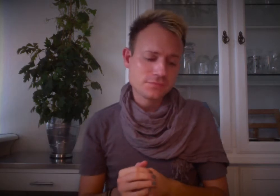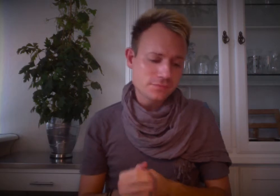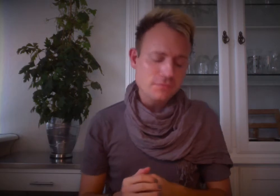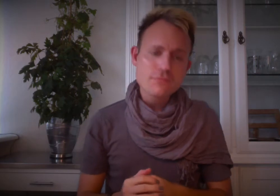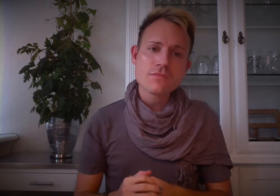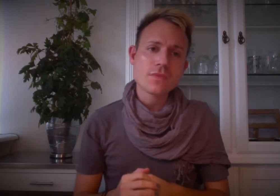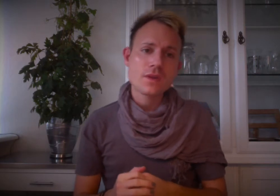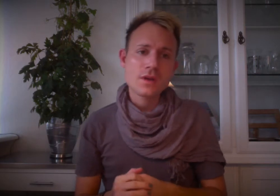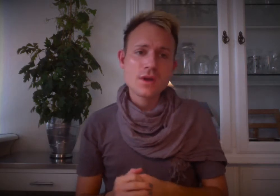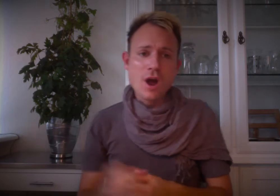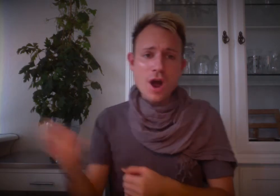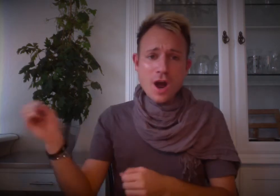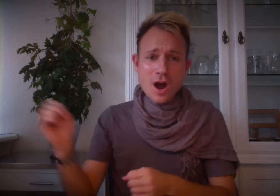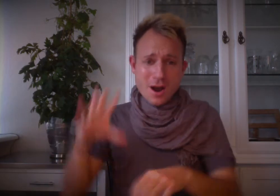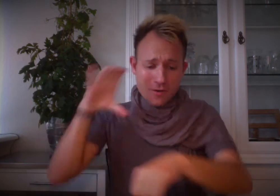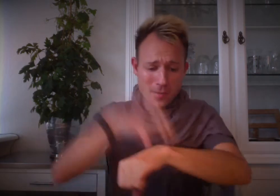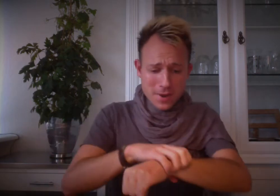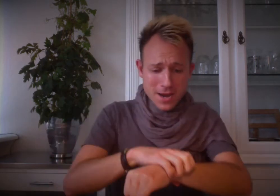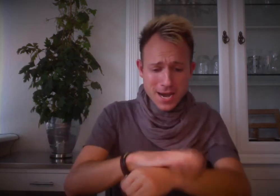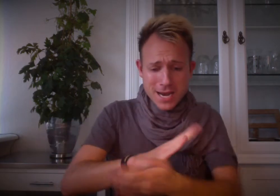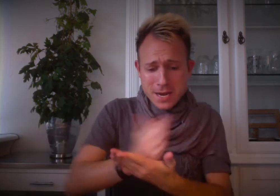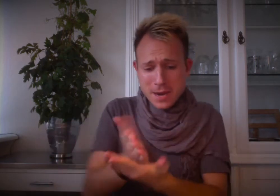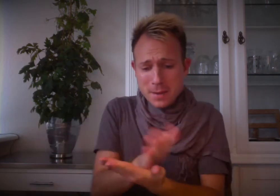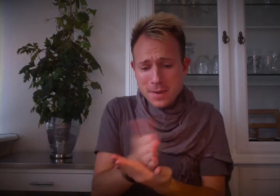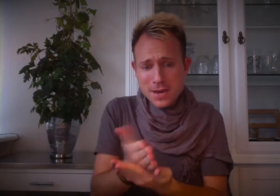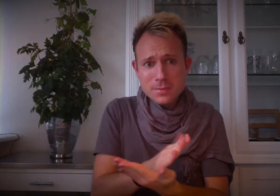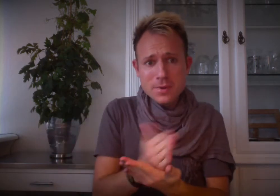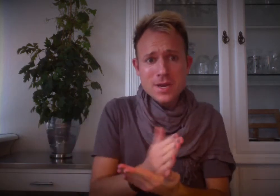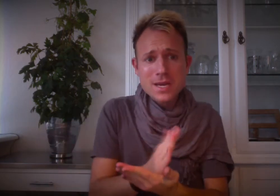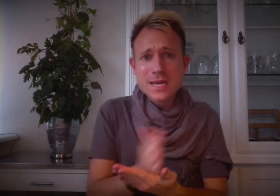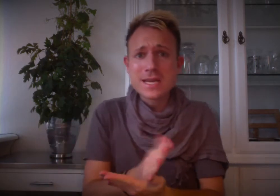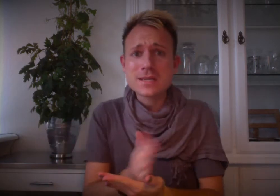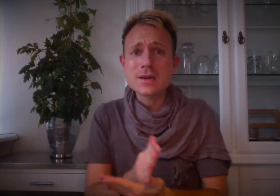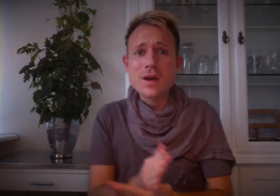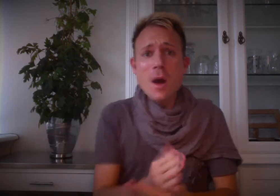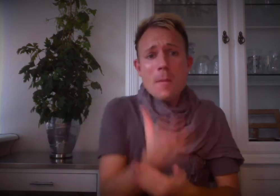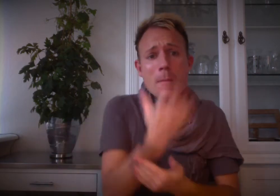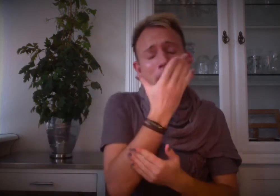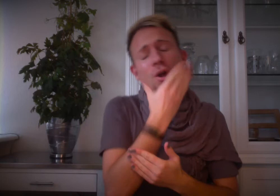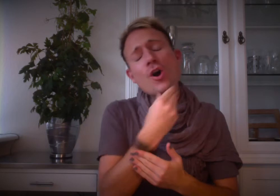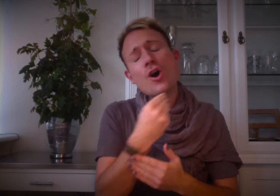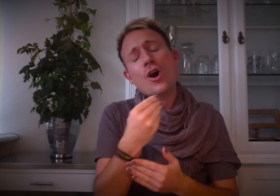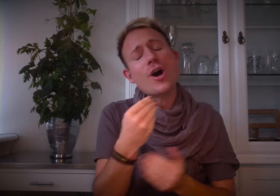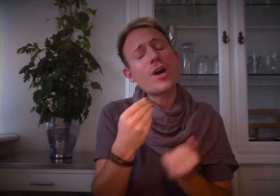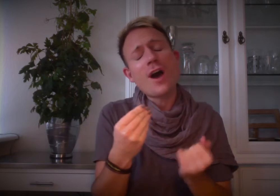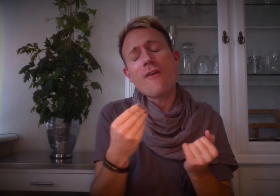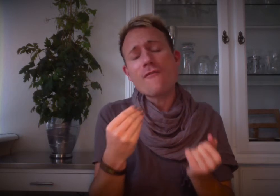Caught in the in-between A beautiful